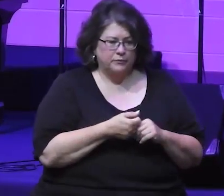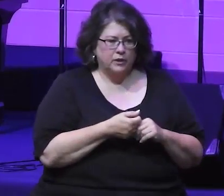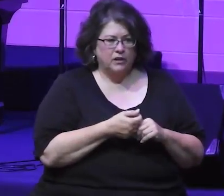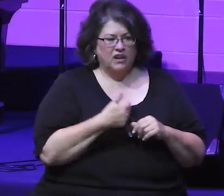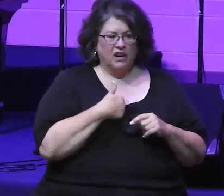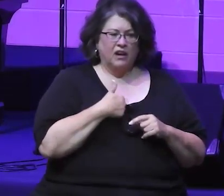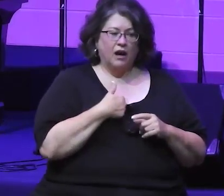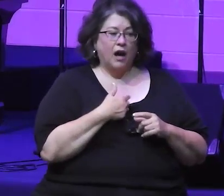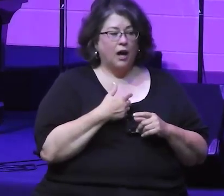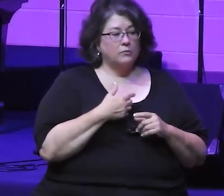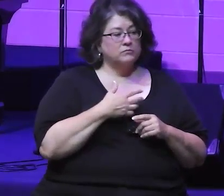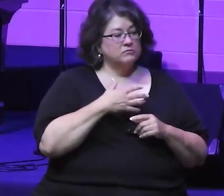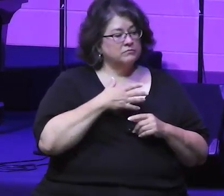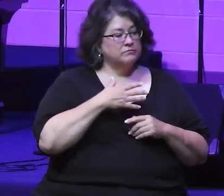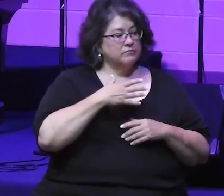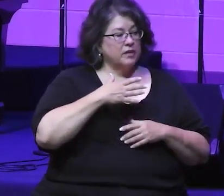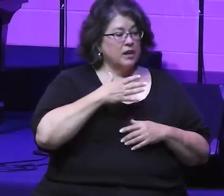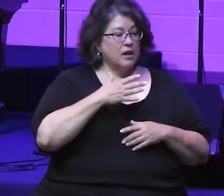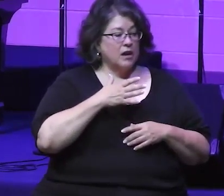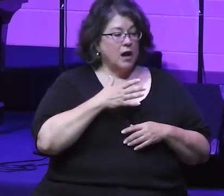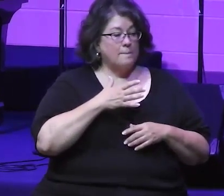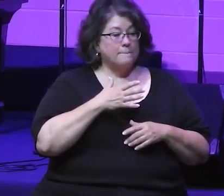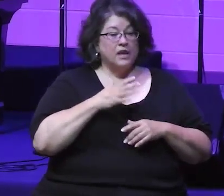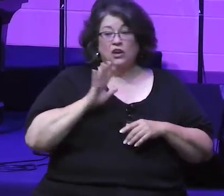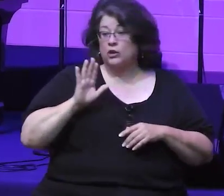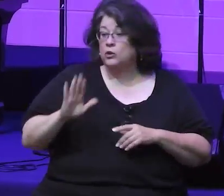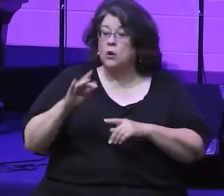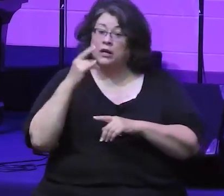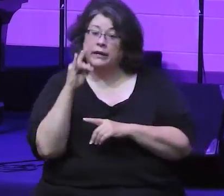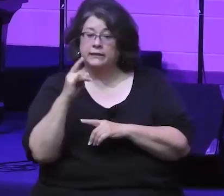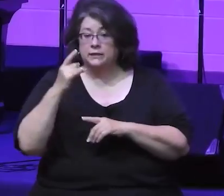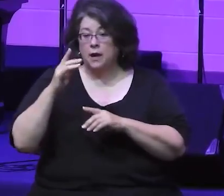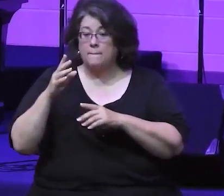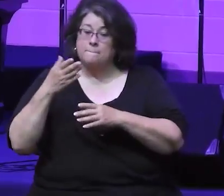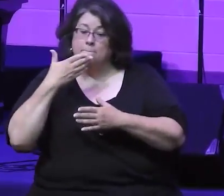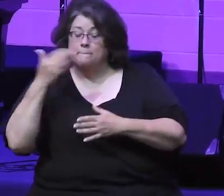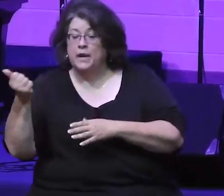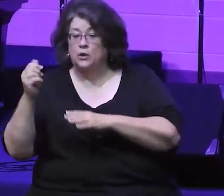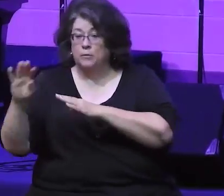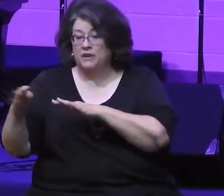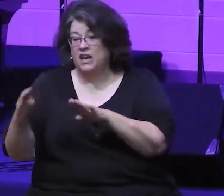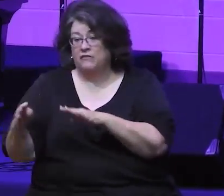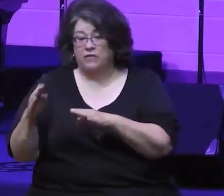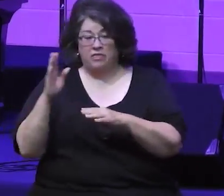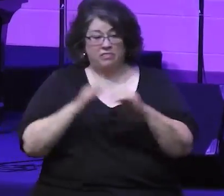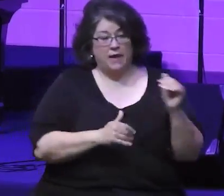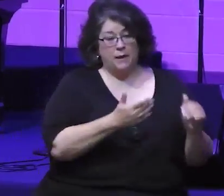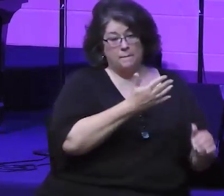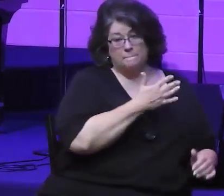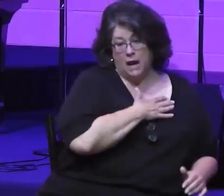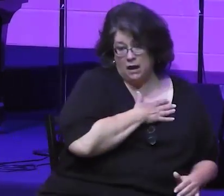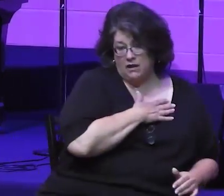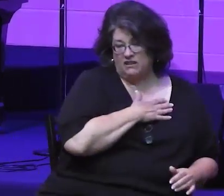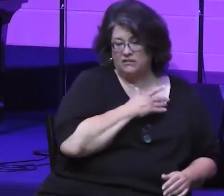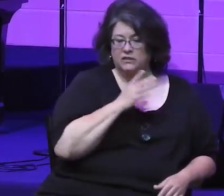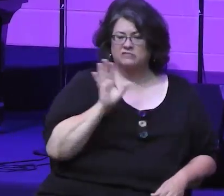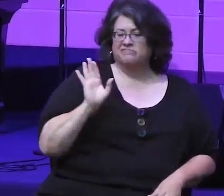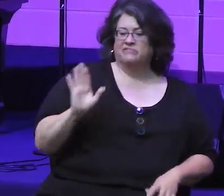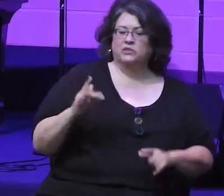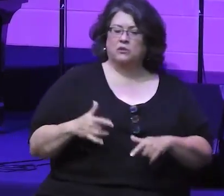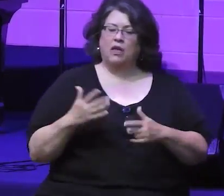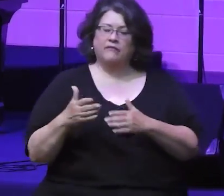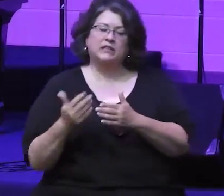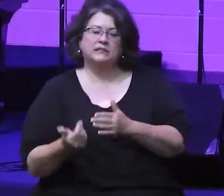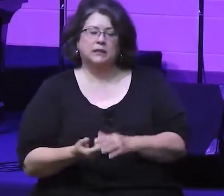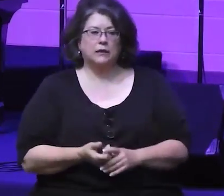throw a fit in the Pete's coffee like my kids throw a fit in the Pete's coffee. How easy must your life be? oh yeah, but both